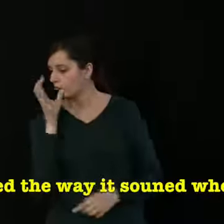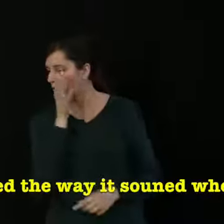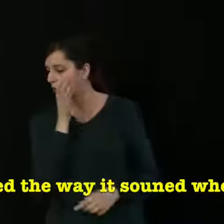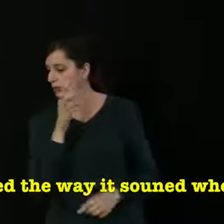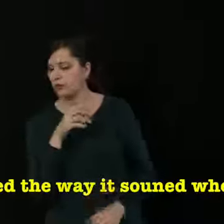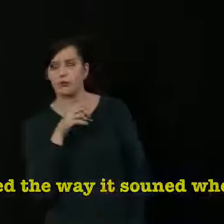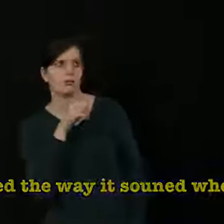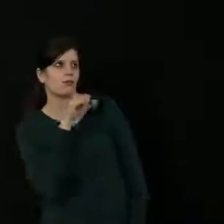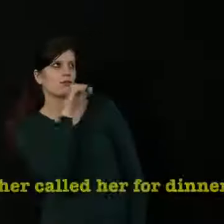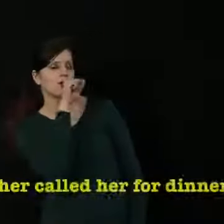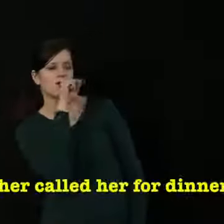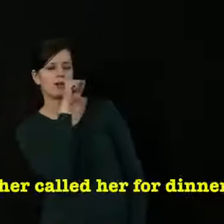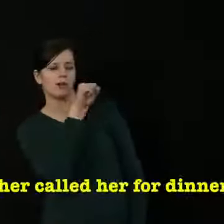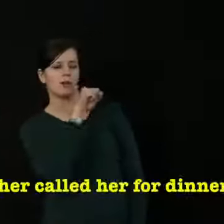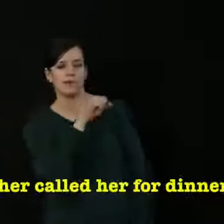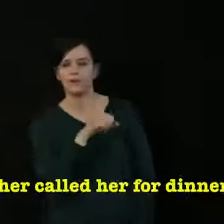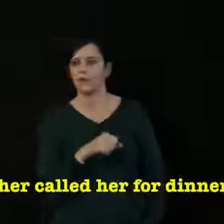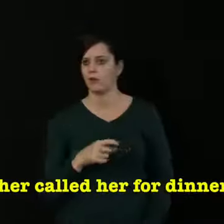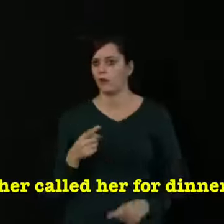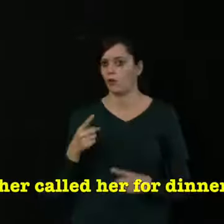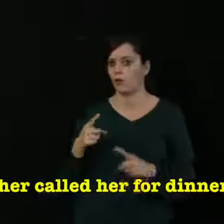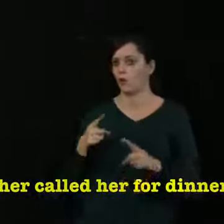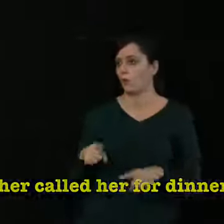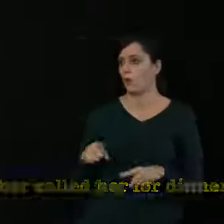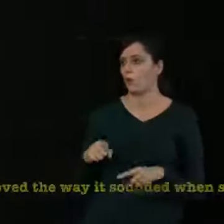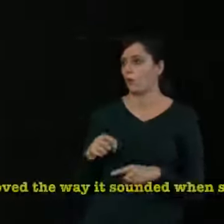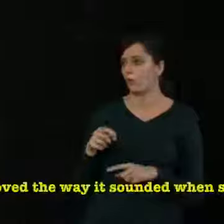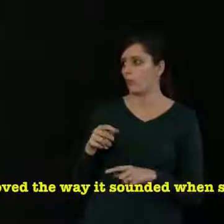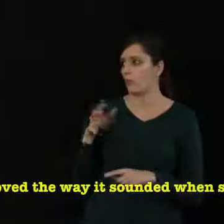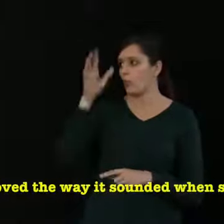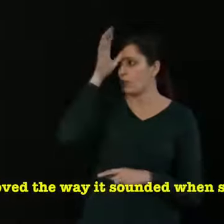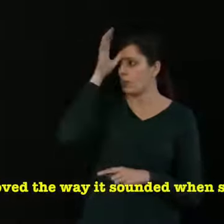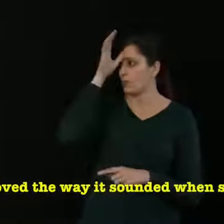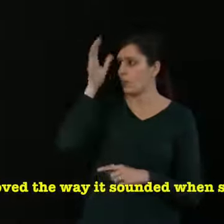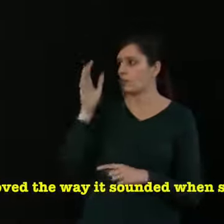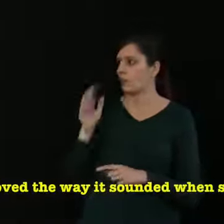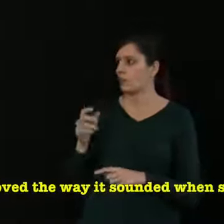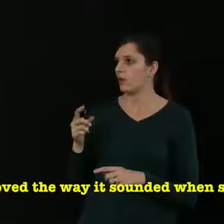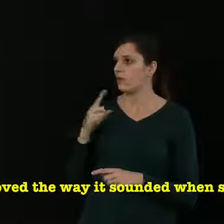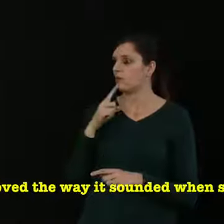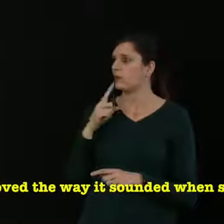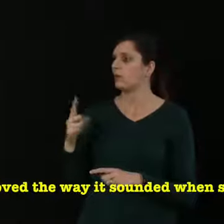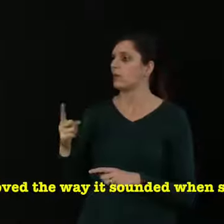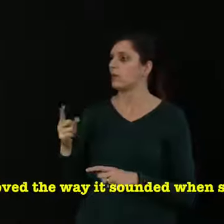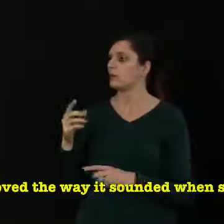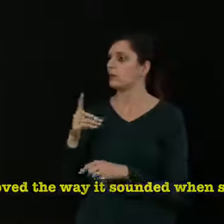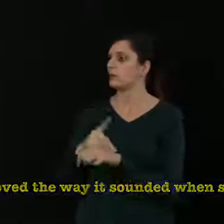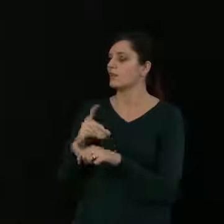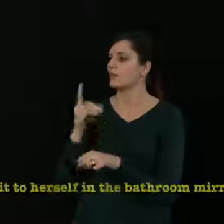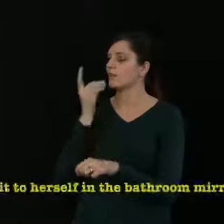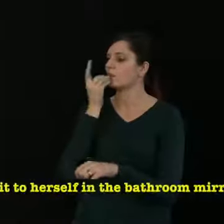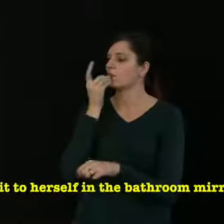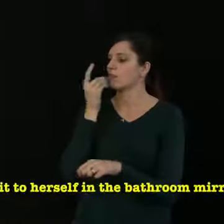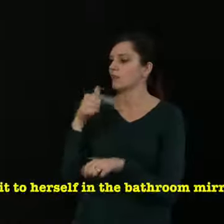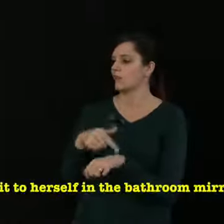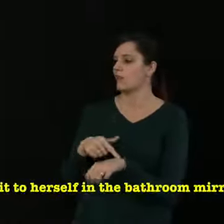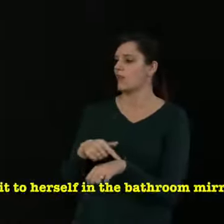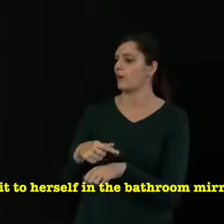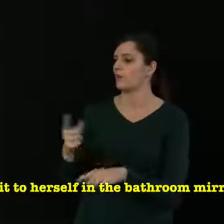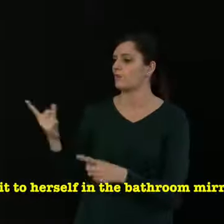way it sounded when her father called her for dinner, and she loved the way it sounded when she whispered it to herself in